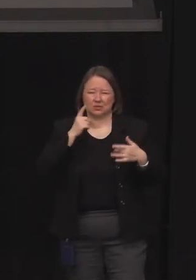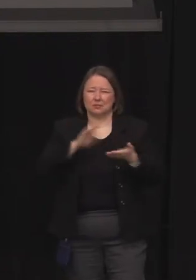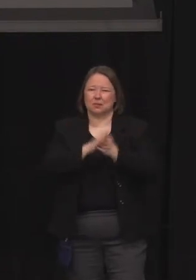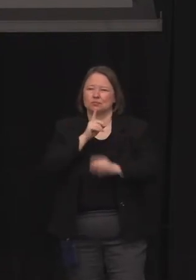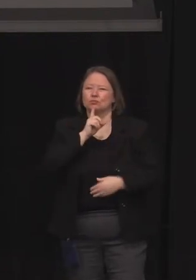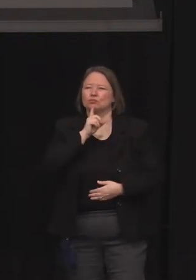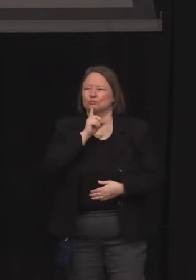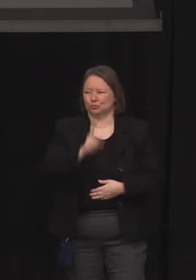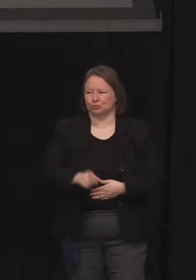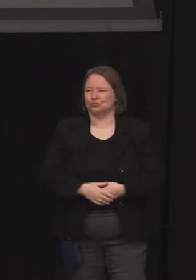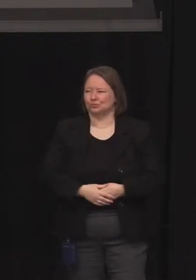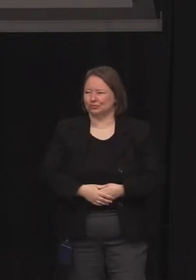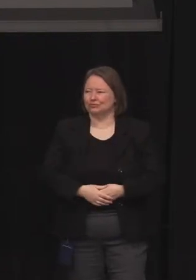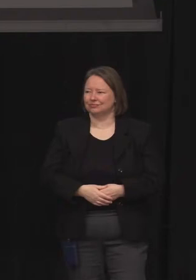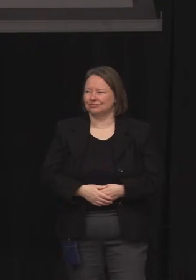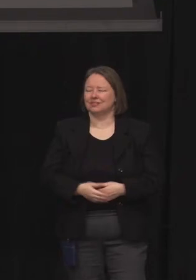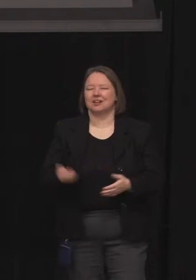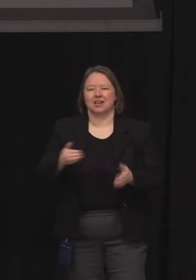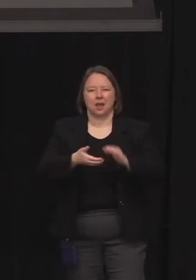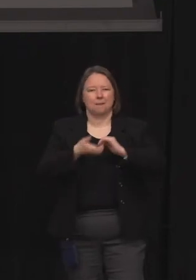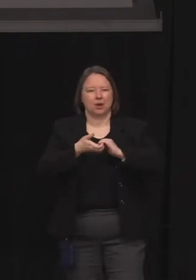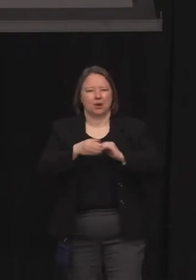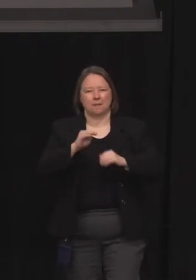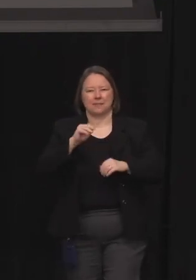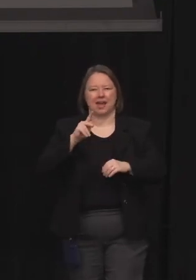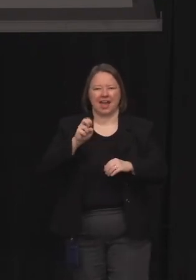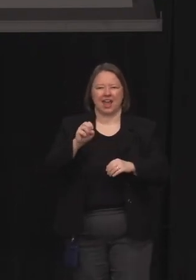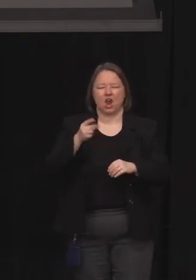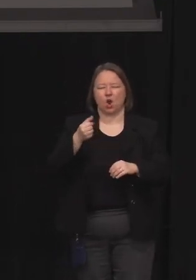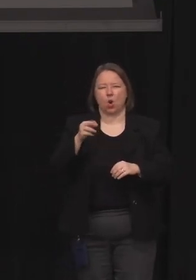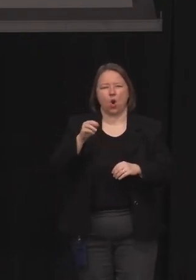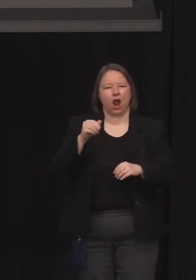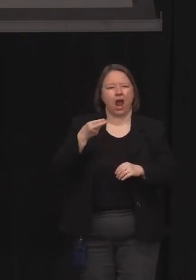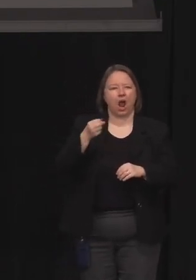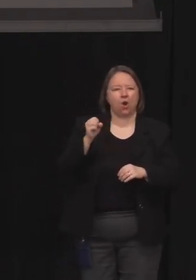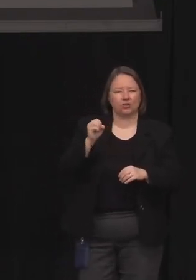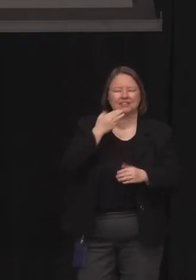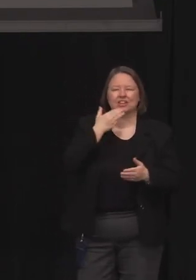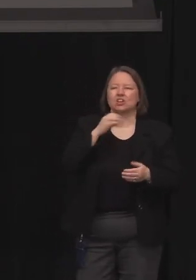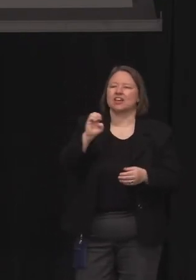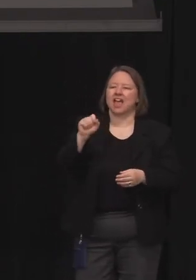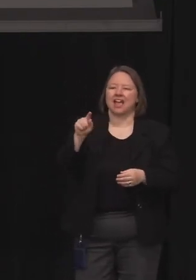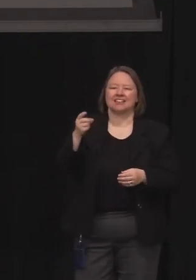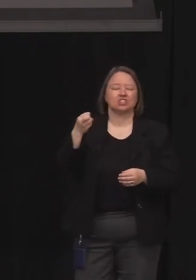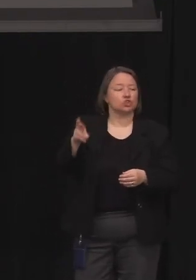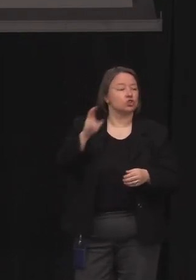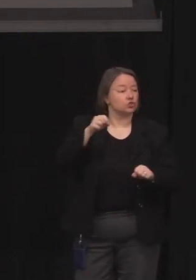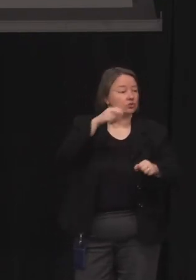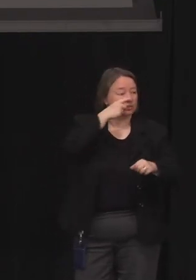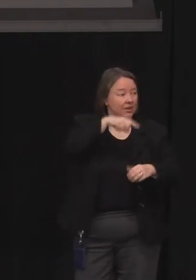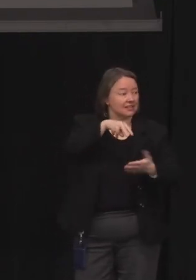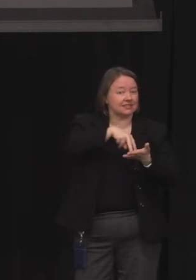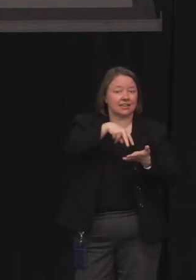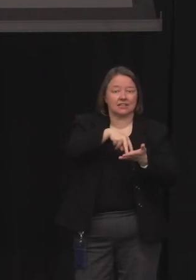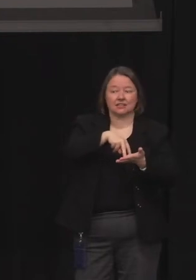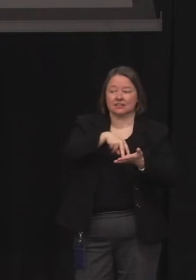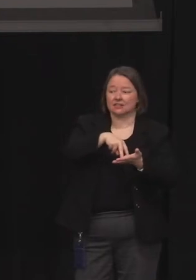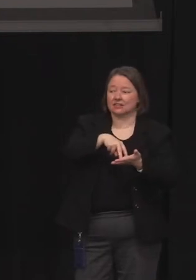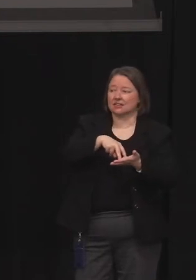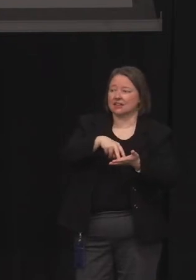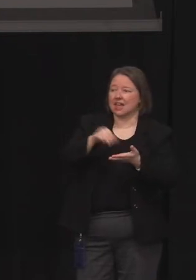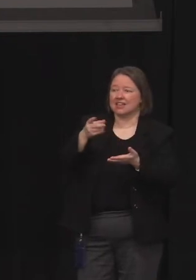reality. Again, partner Mike Gorehouse, thank you. Esther, could you stand, Esther?